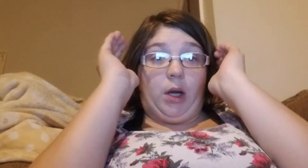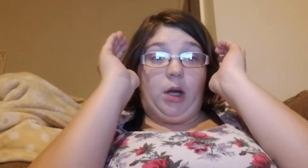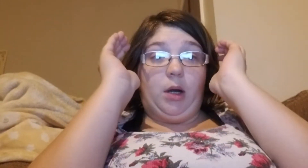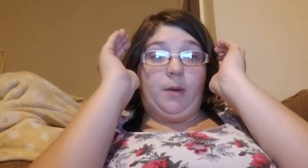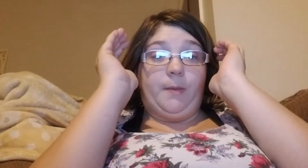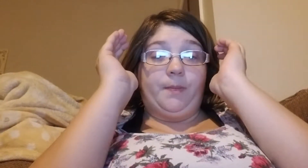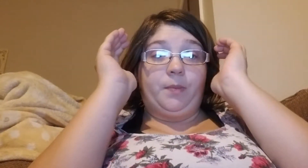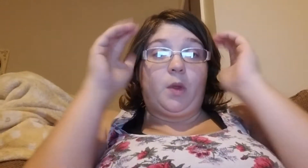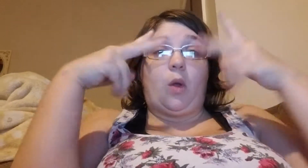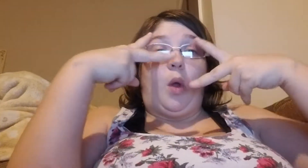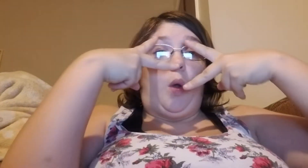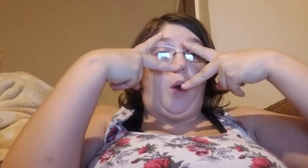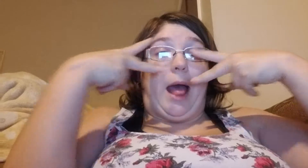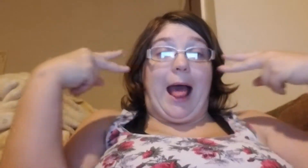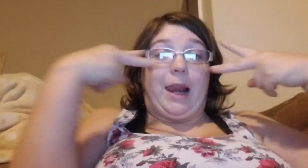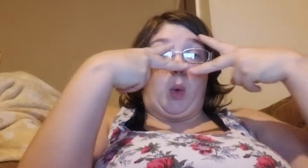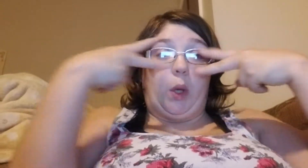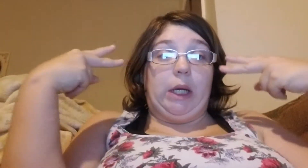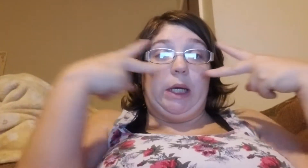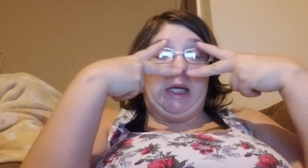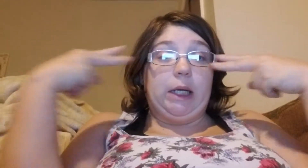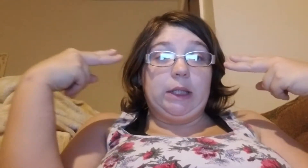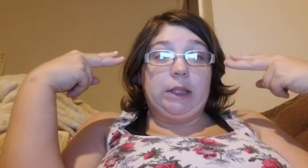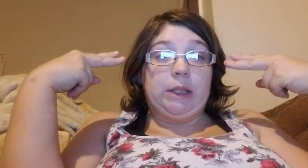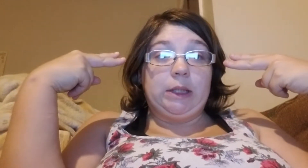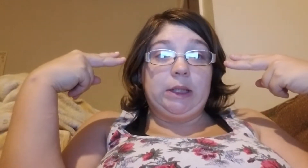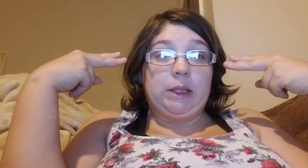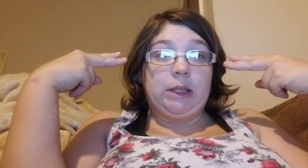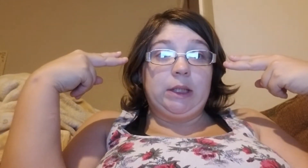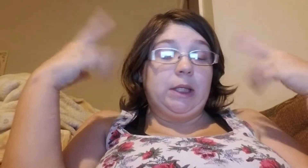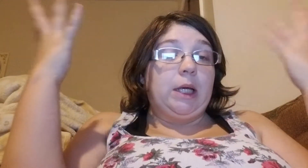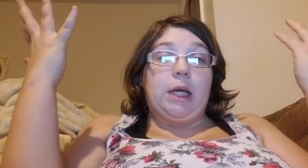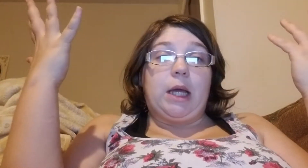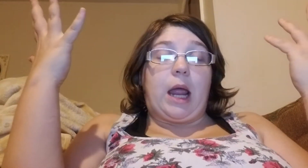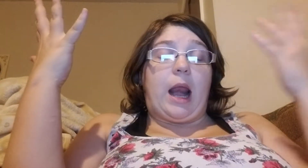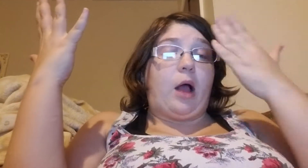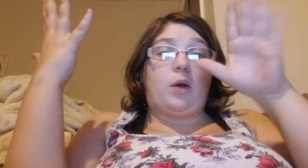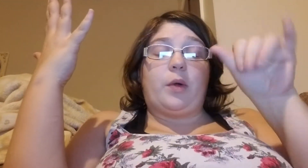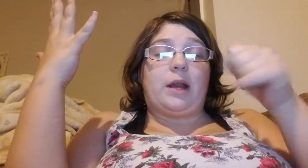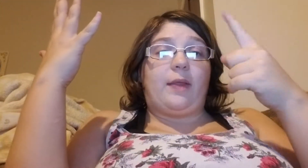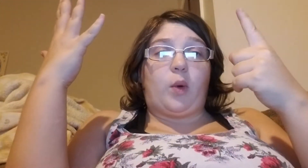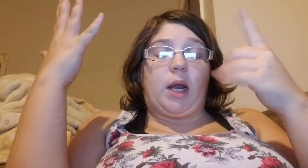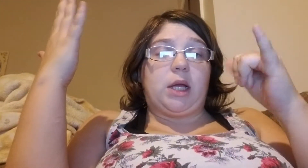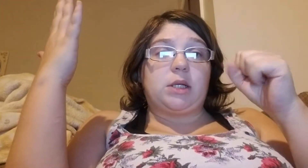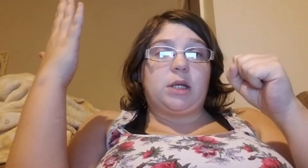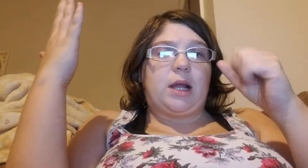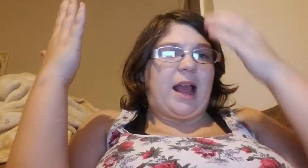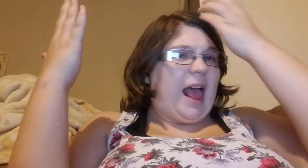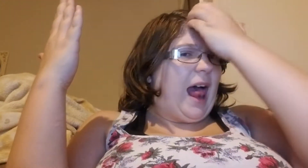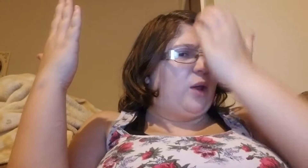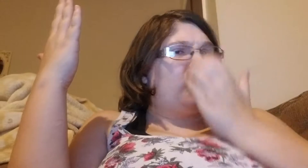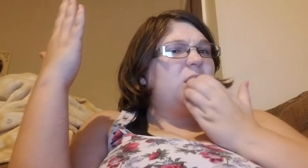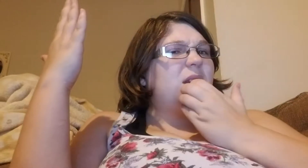Halloween, or Halloween. And I don't know what the other one is. Halloween, I